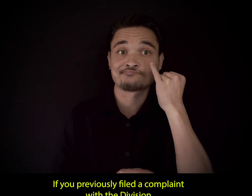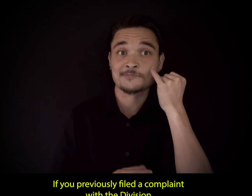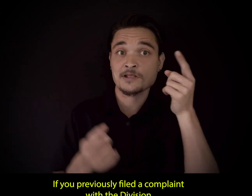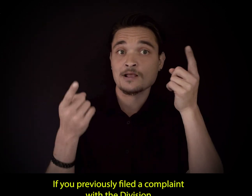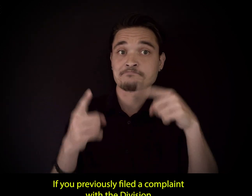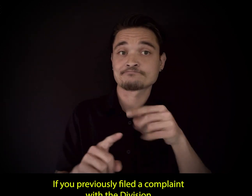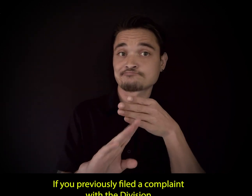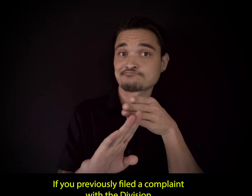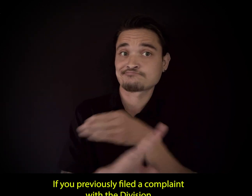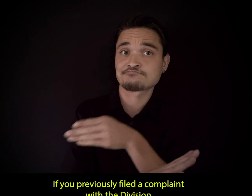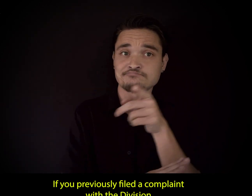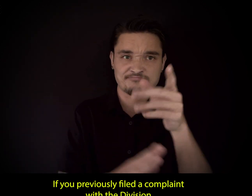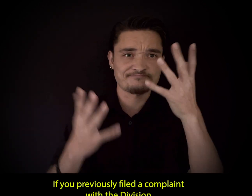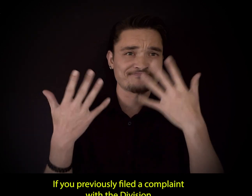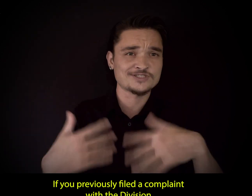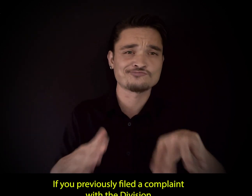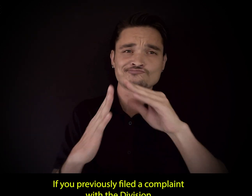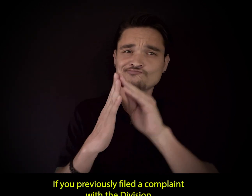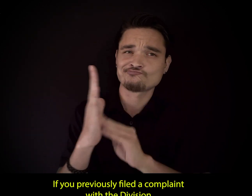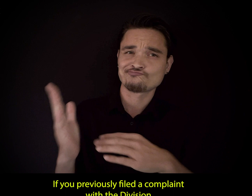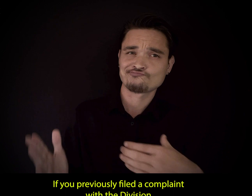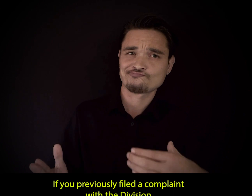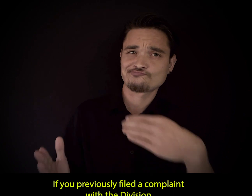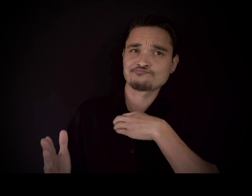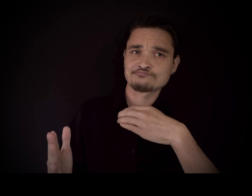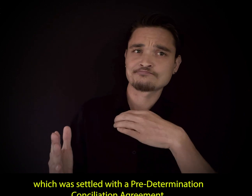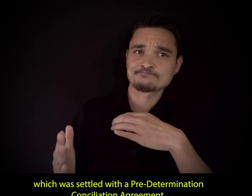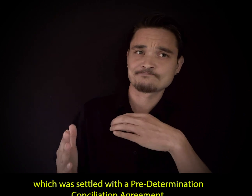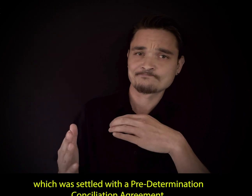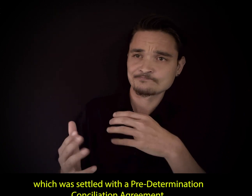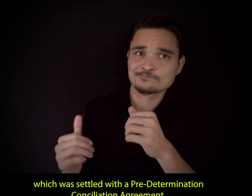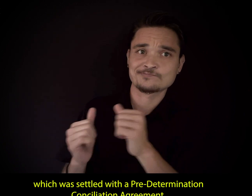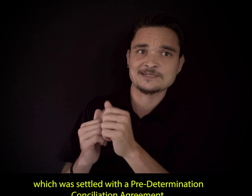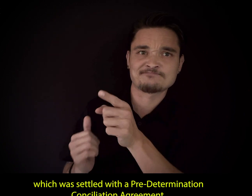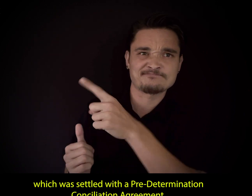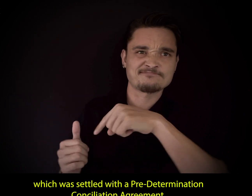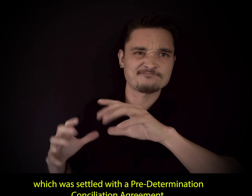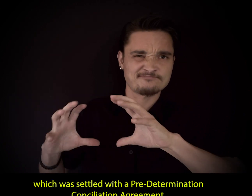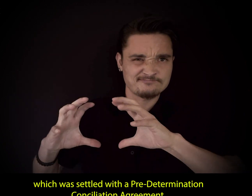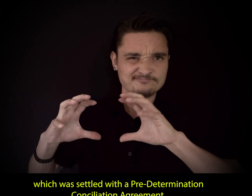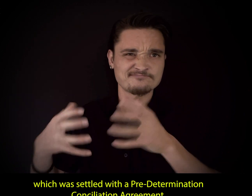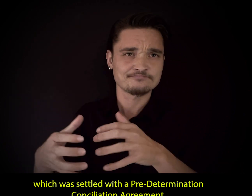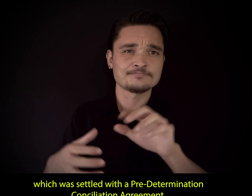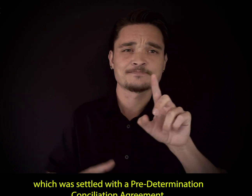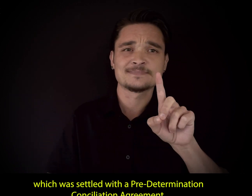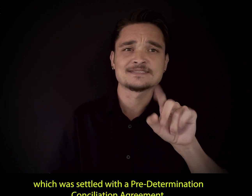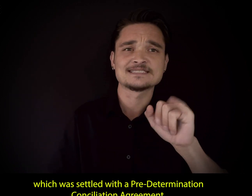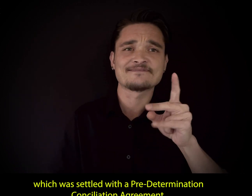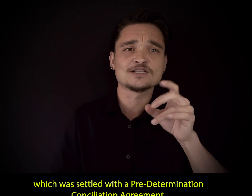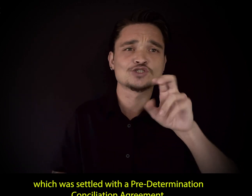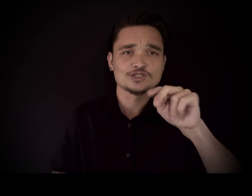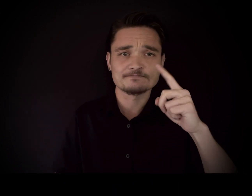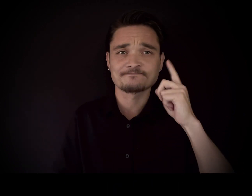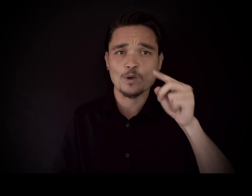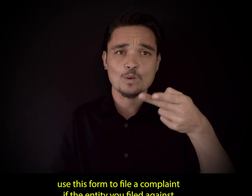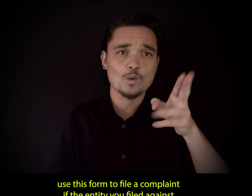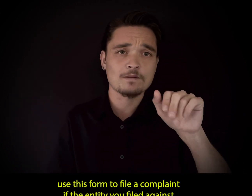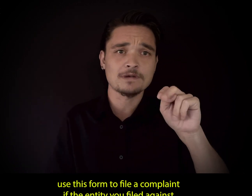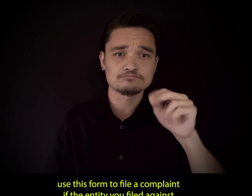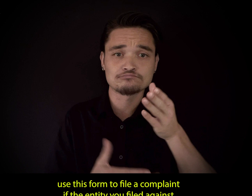If you previously filed a complaint with the division, which was settled with a predetermination conciliation agreement, use this